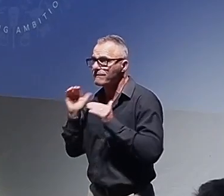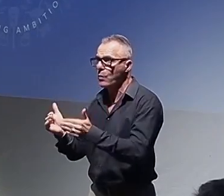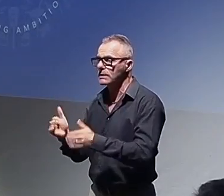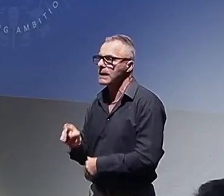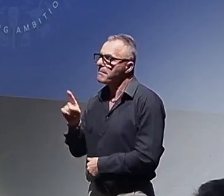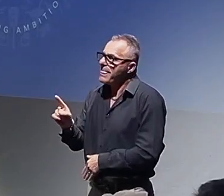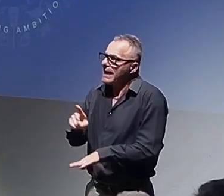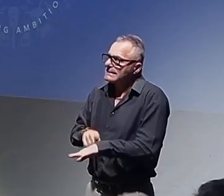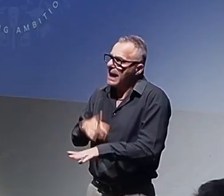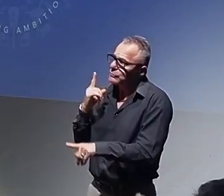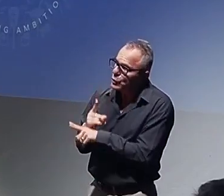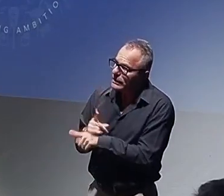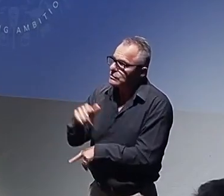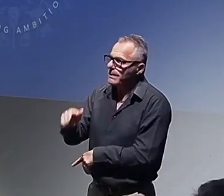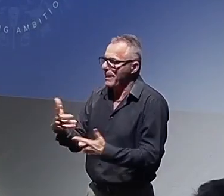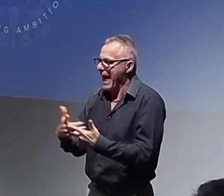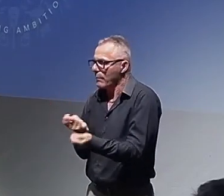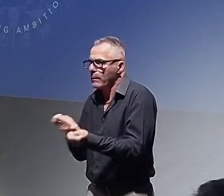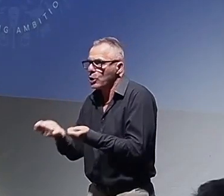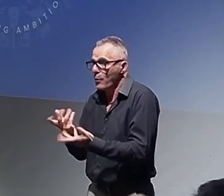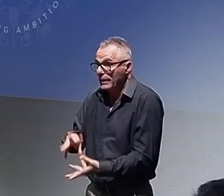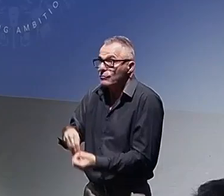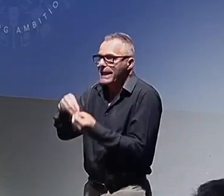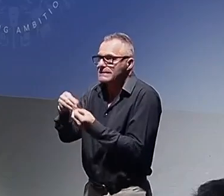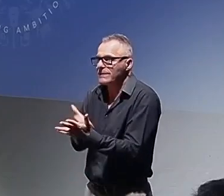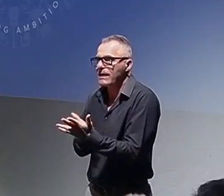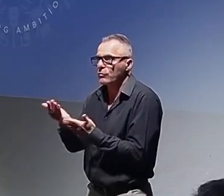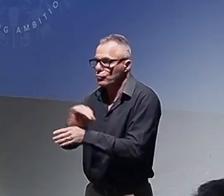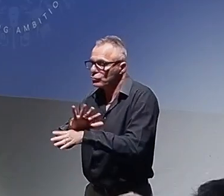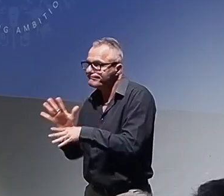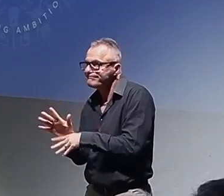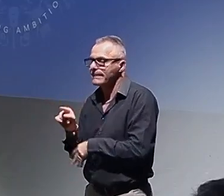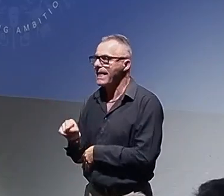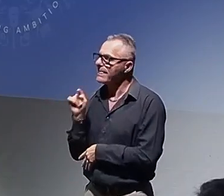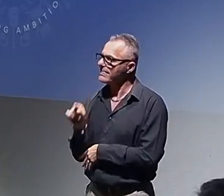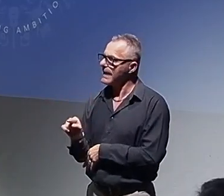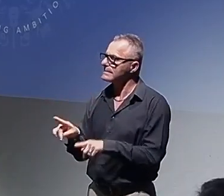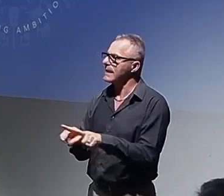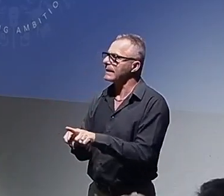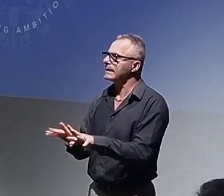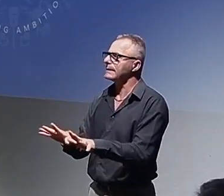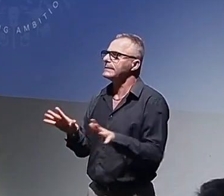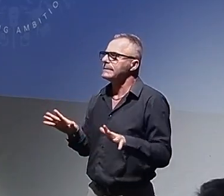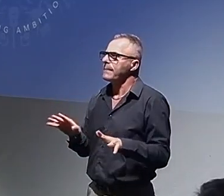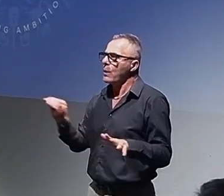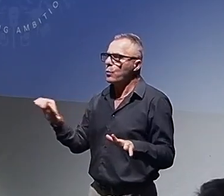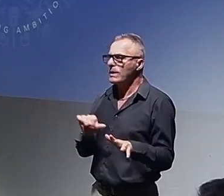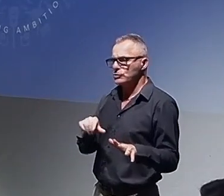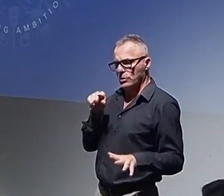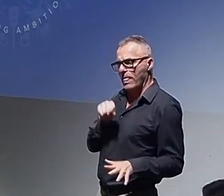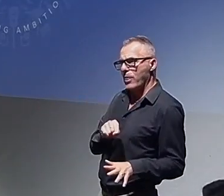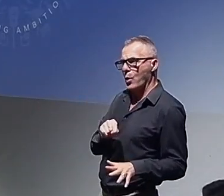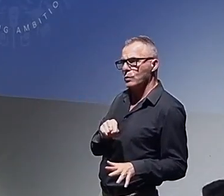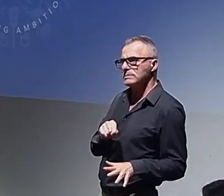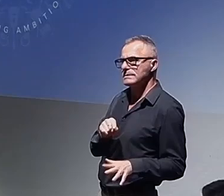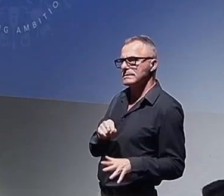time talking to people about how they were coping creatively in that space of time is like, I feel like that we should donate those episodes